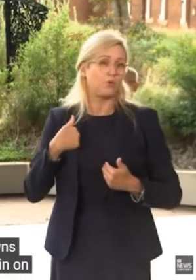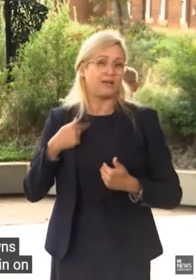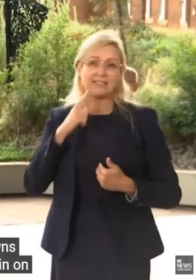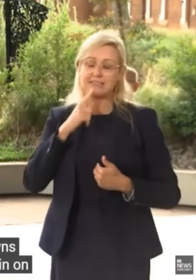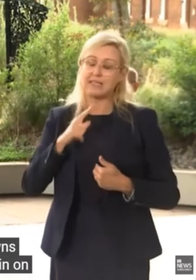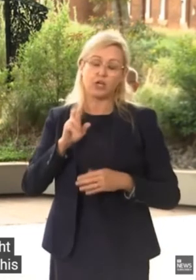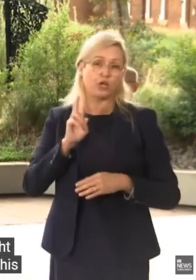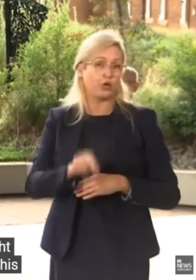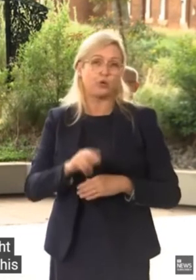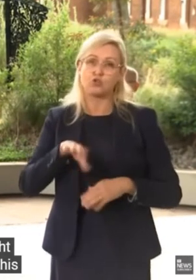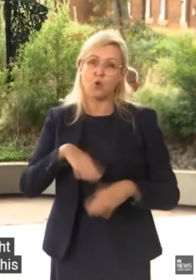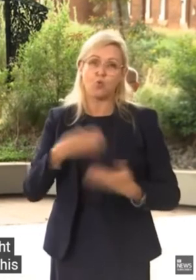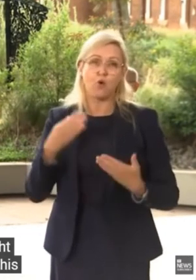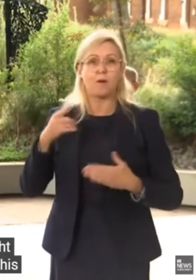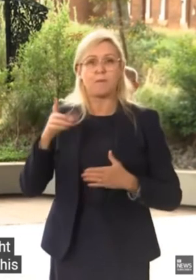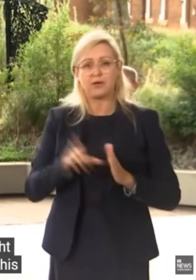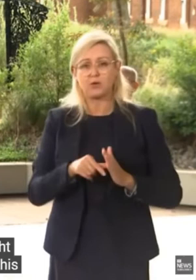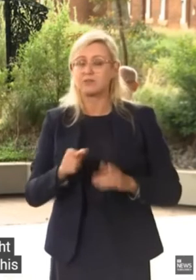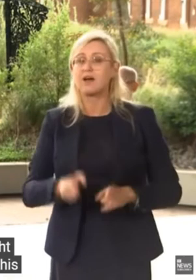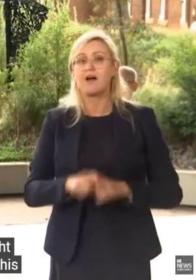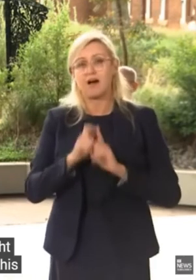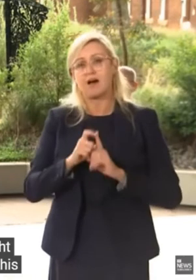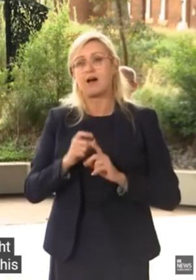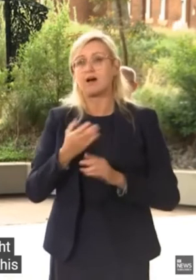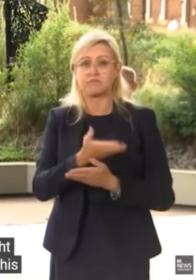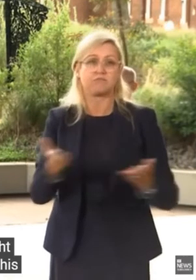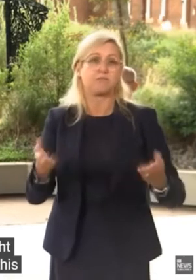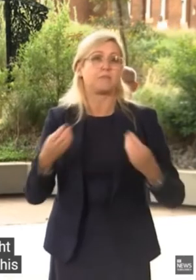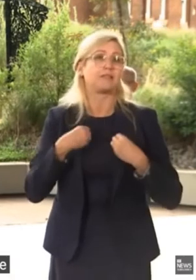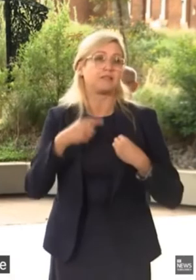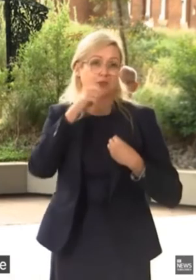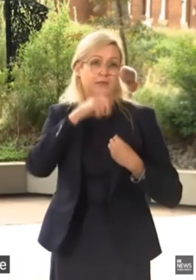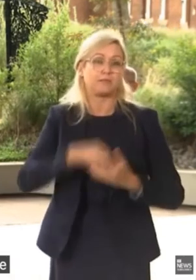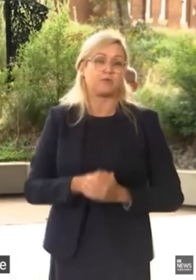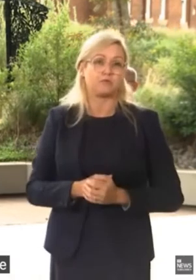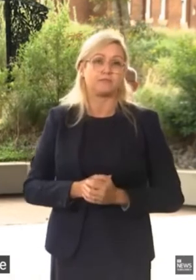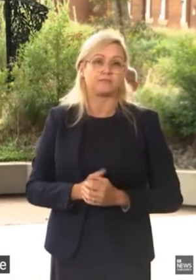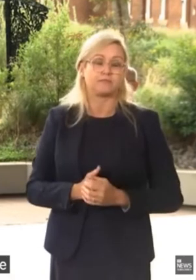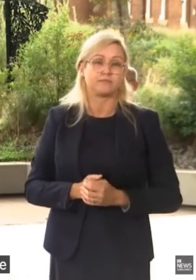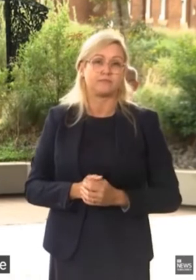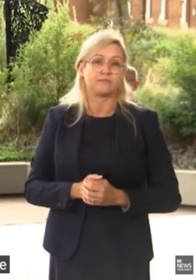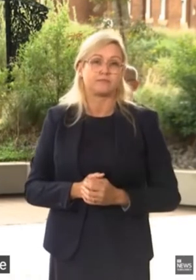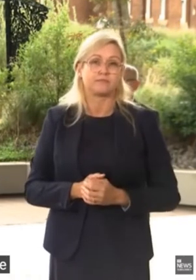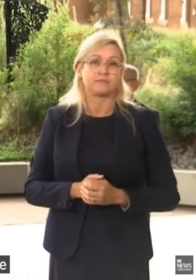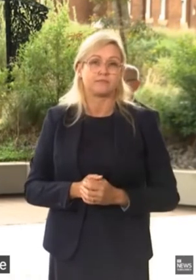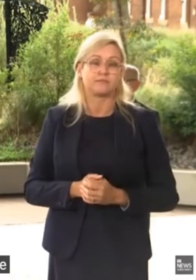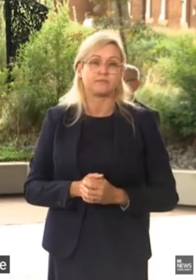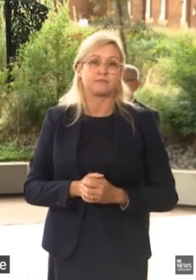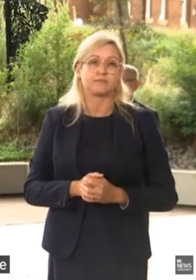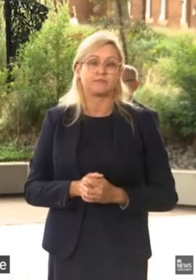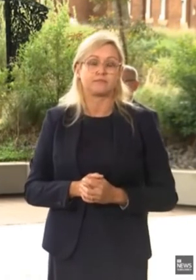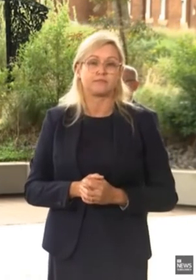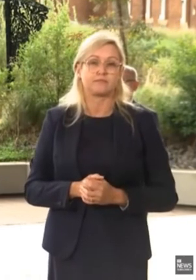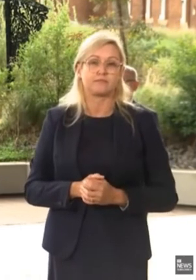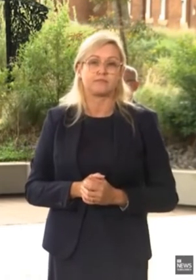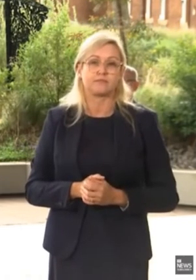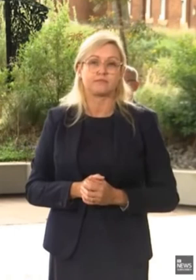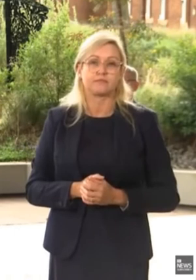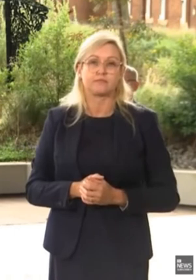I know this as a former Treasurer, because we have people who can sit in